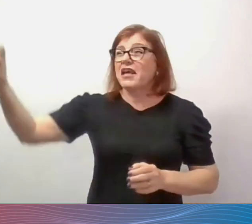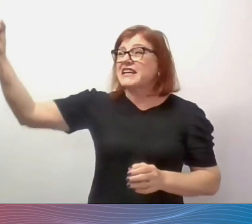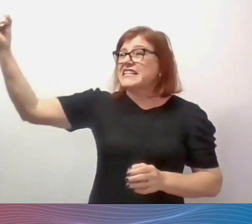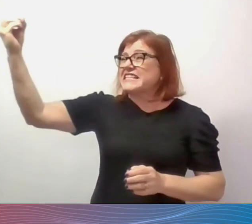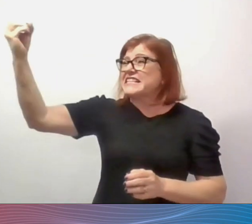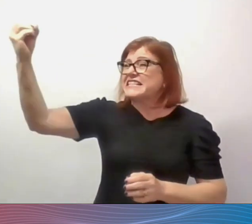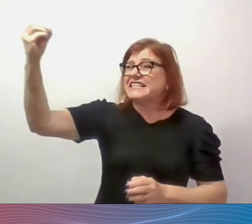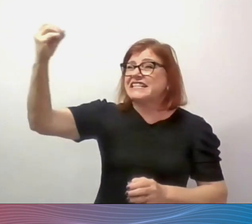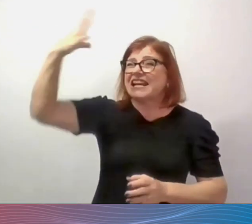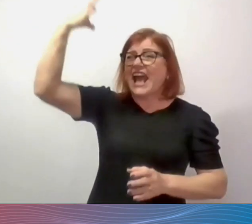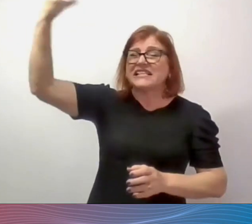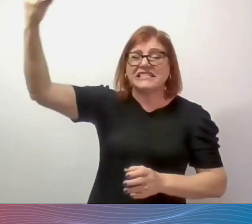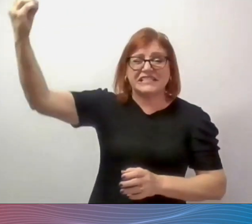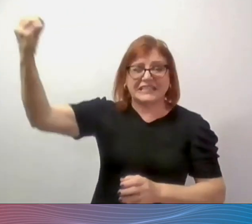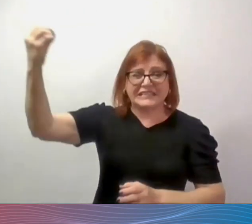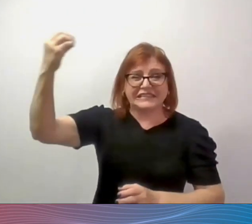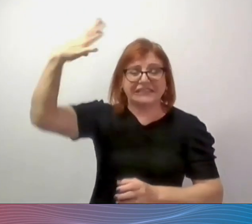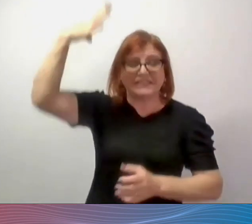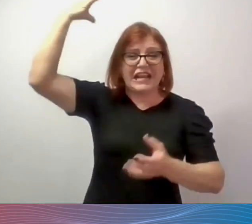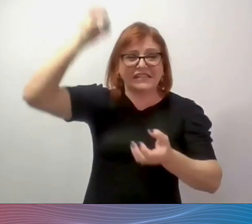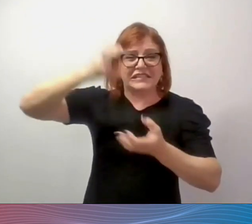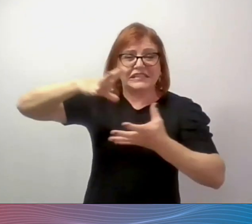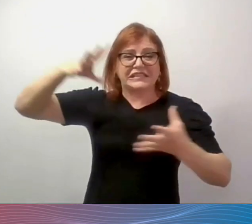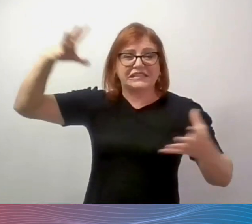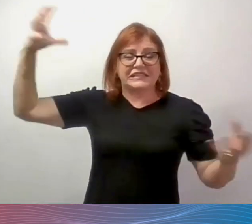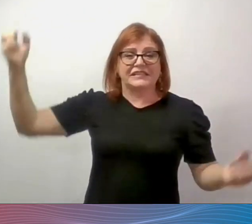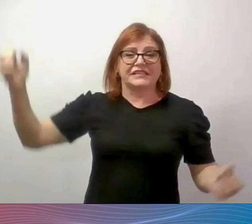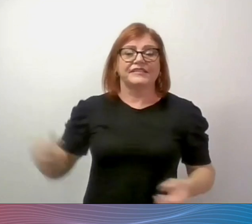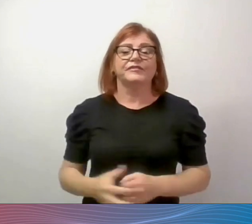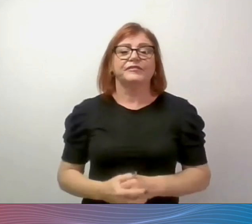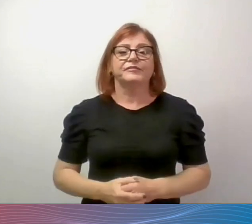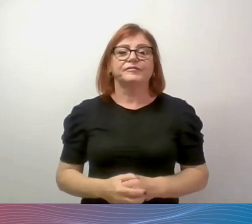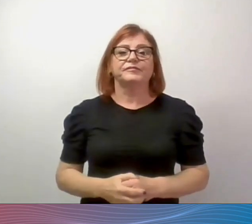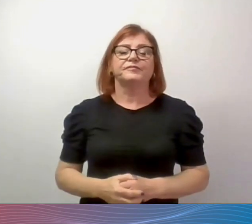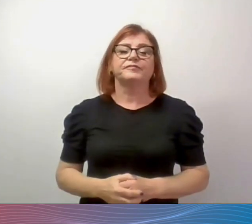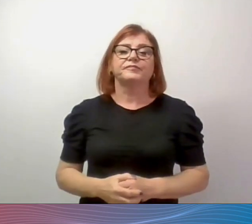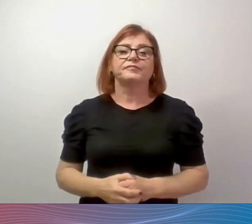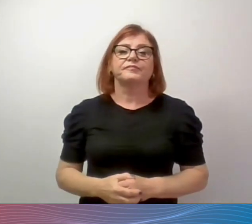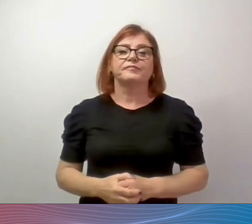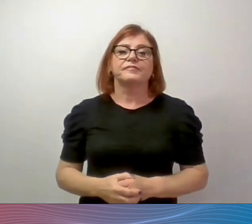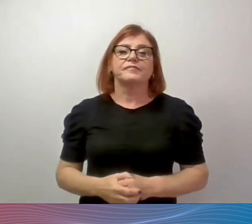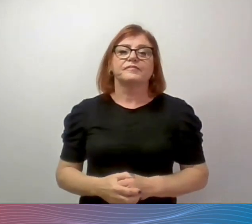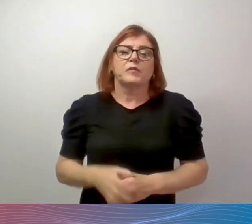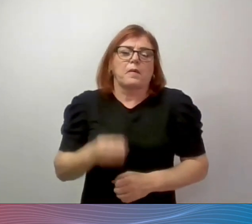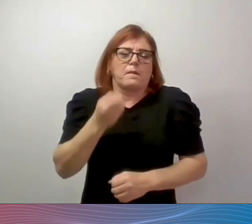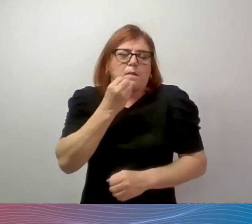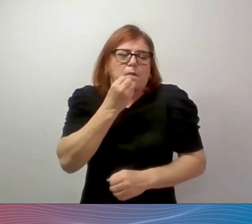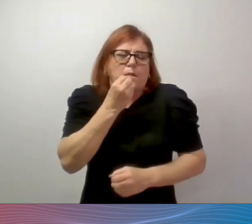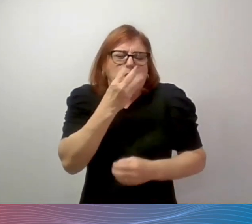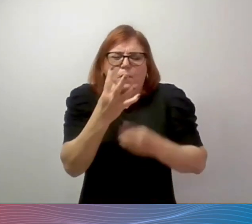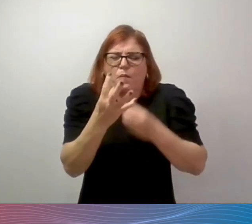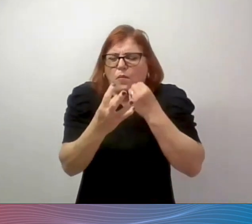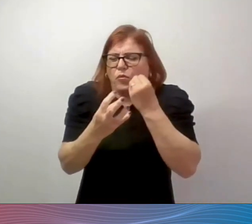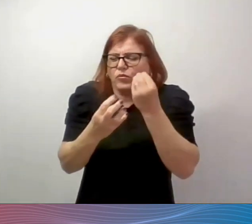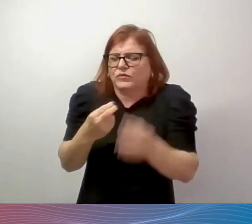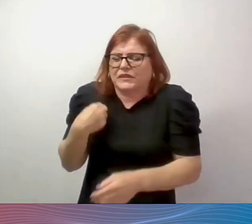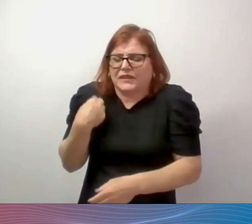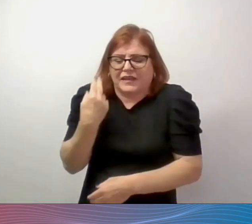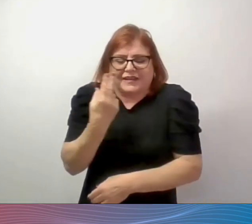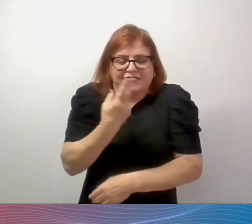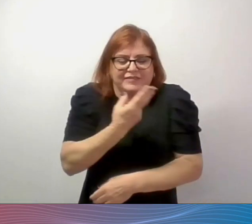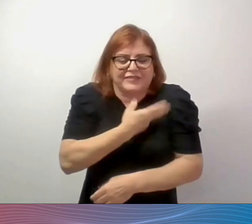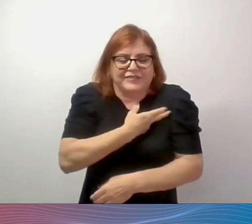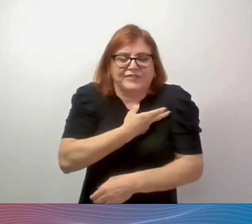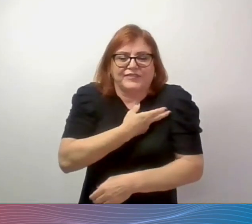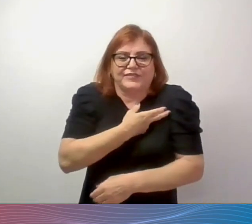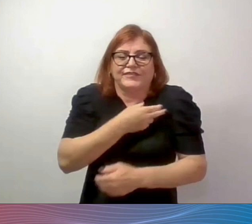ages to come he might show the exceeding riches of his grace. Em bondade para conosco em Cristo Jesus. In his kindness toward us